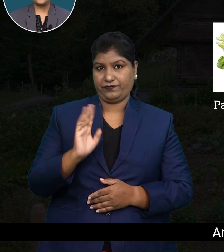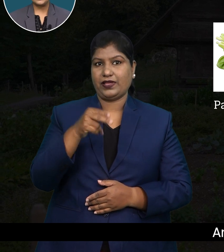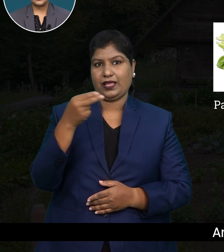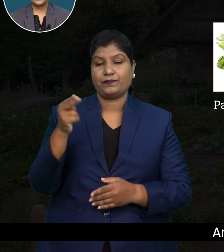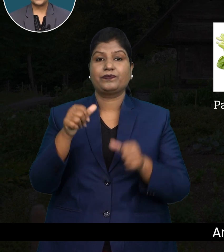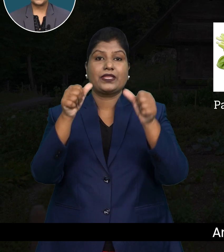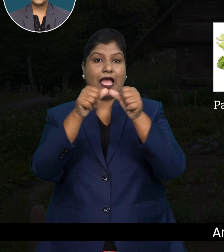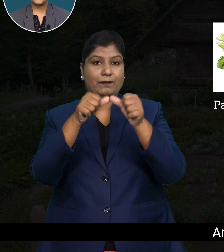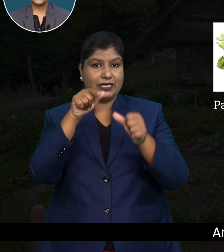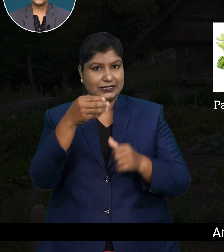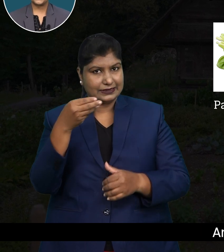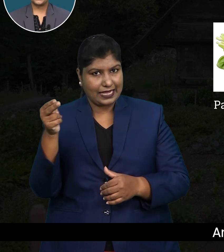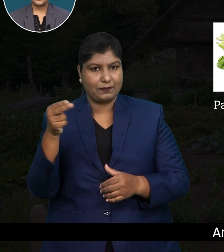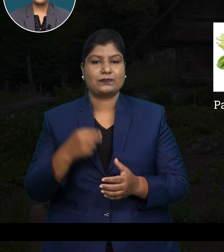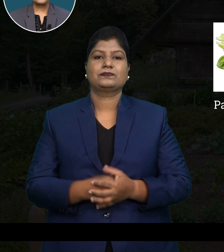amaranthus,